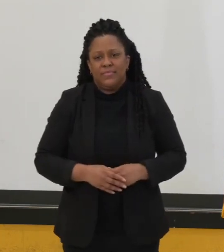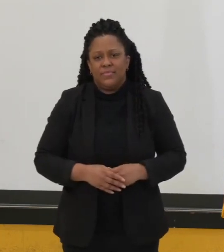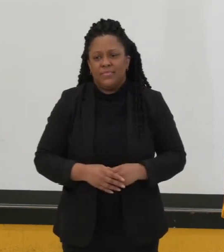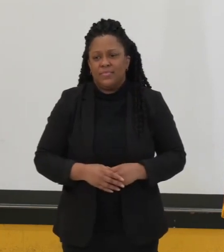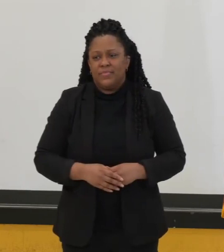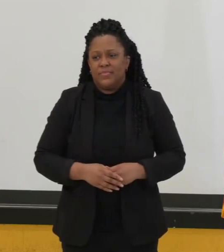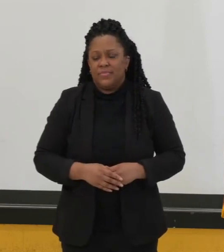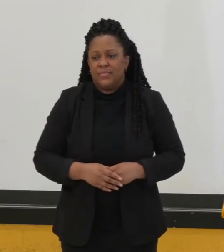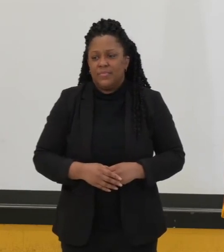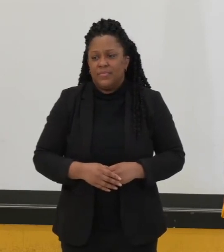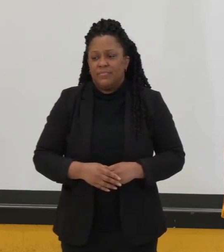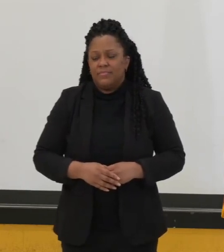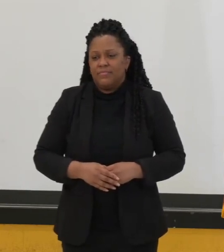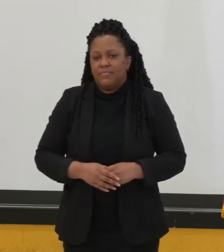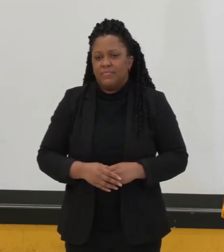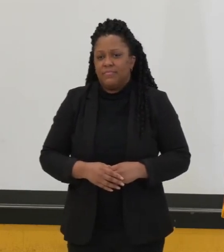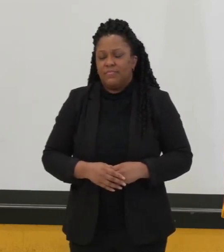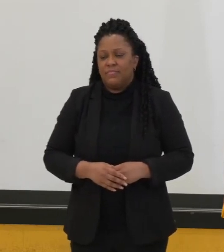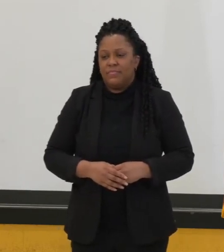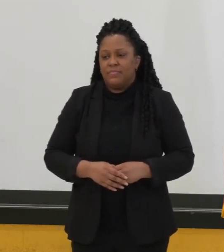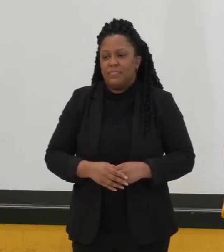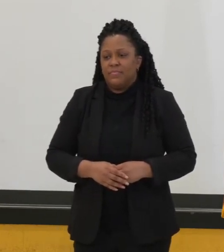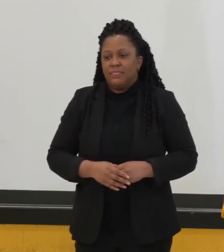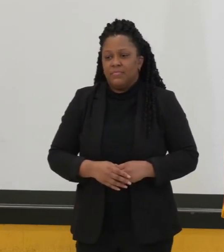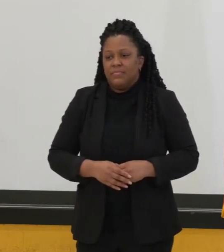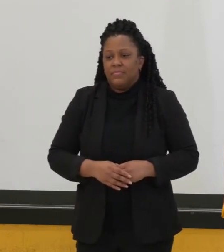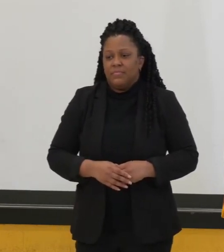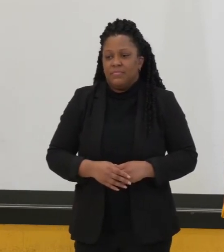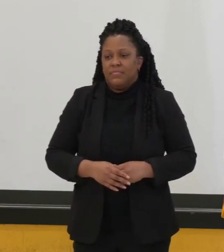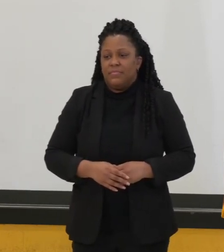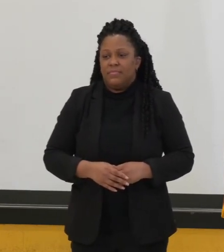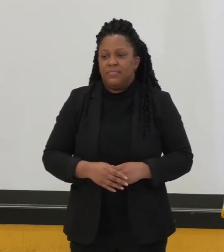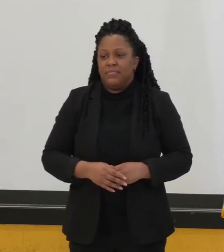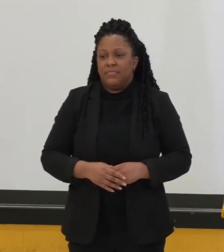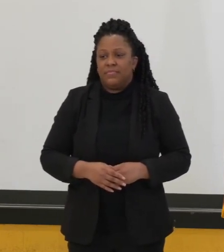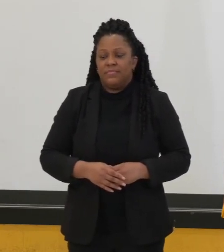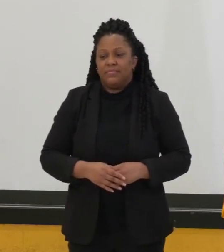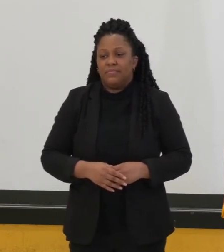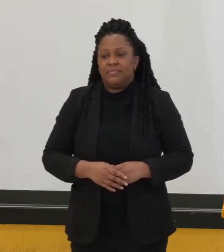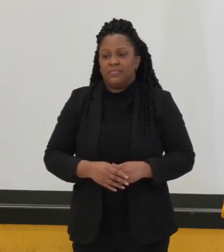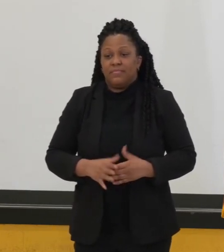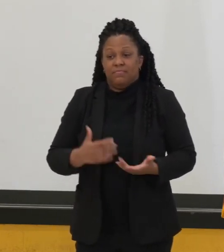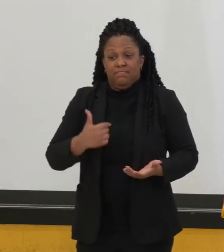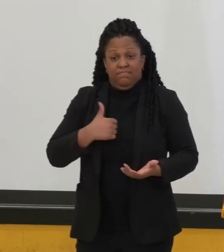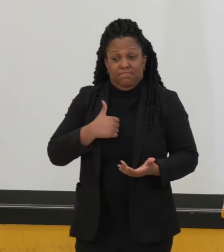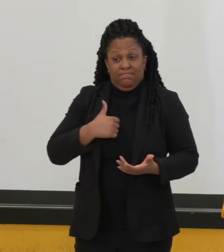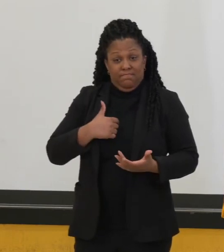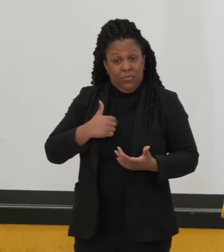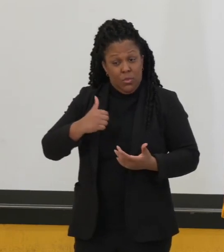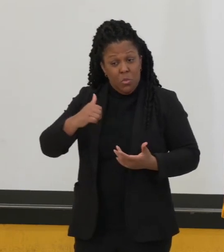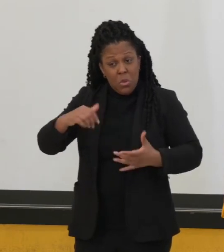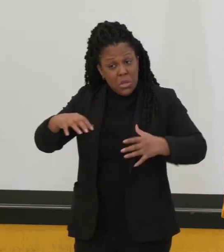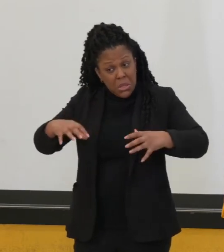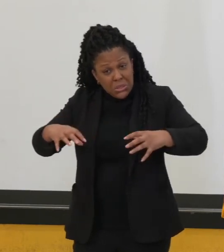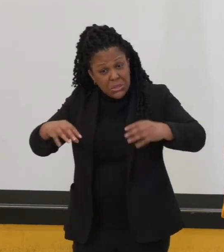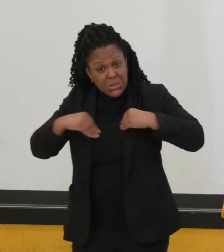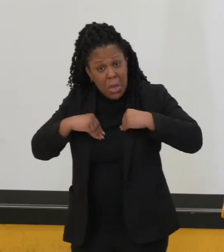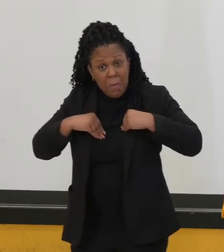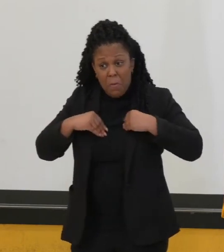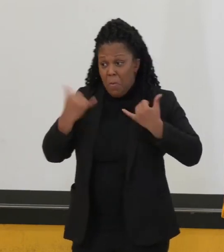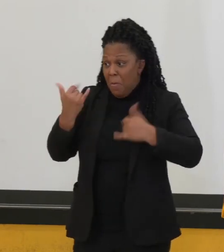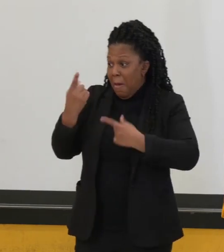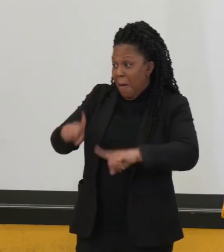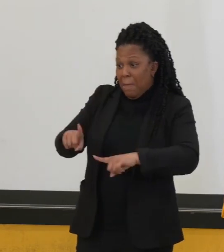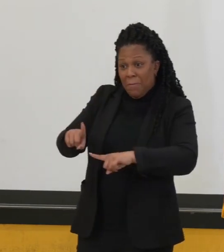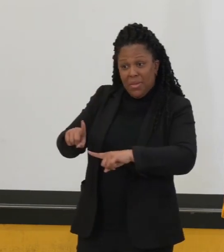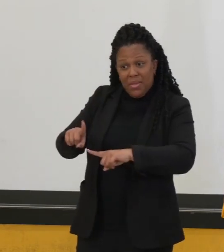There's no space in my heart where I accept what happened last night, what's played out over and over